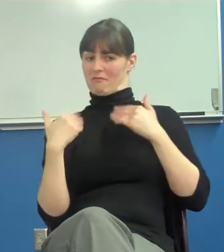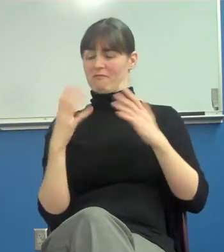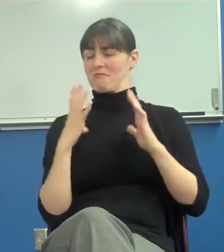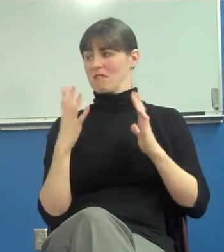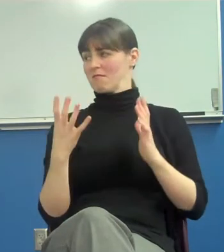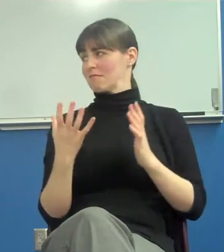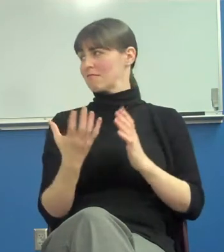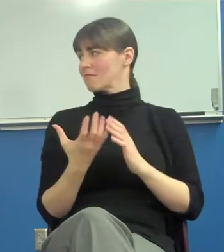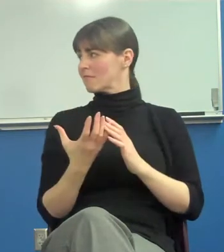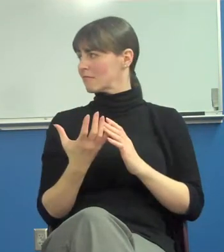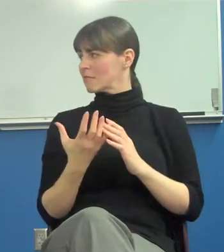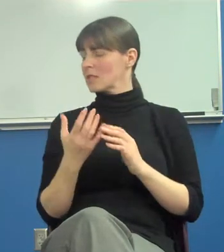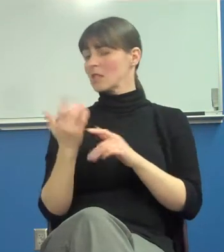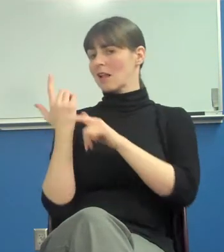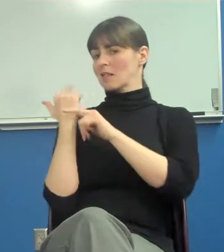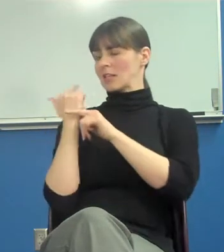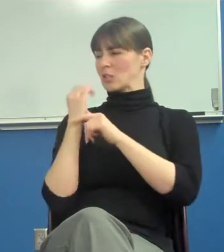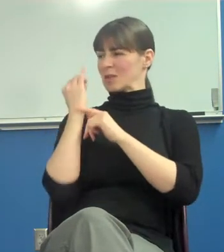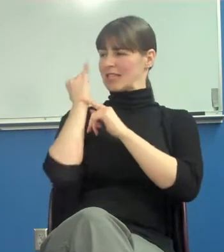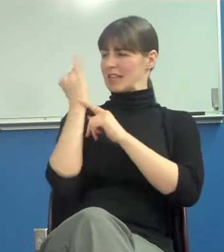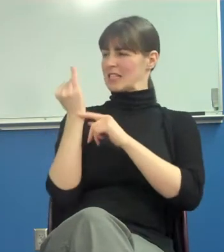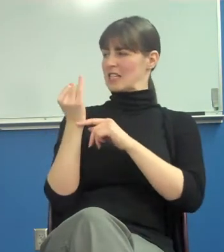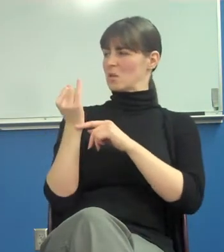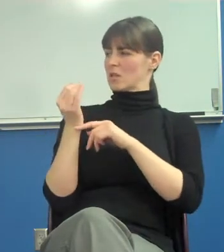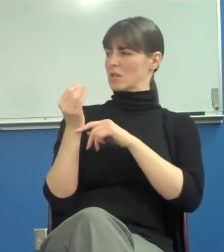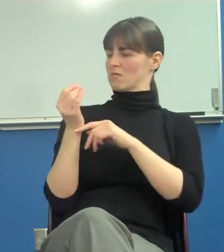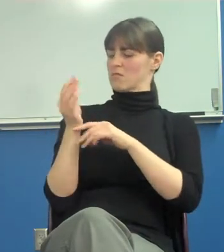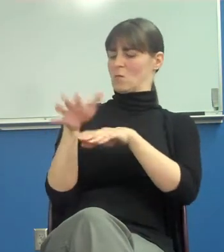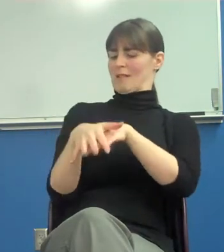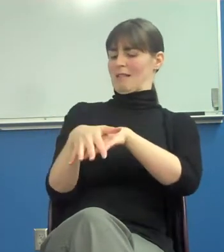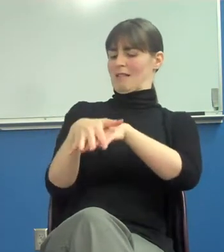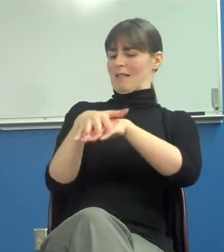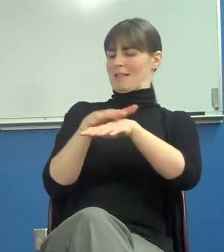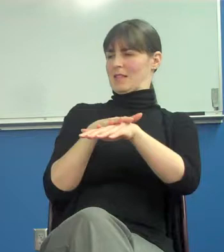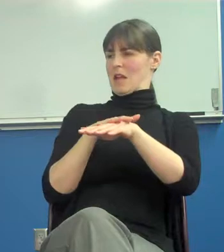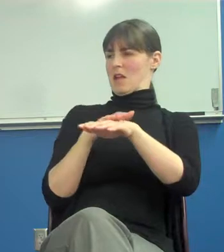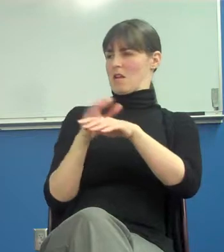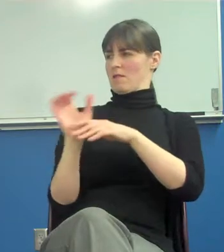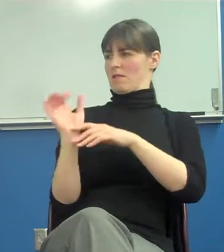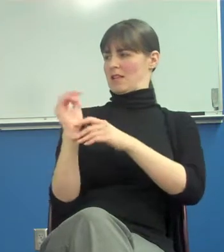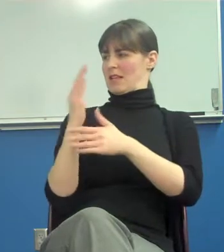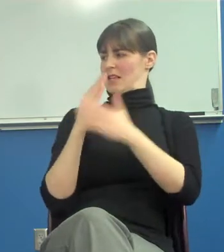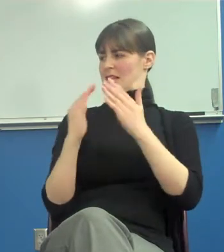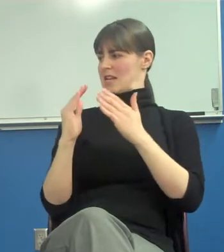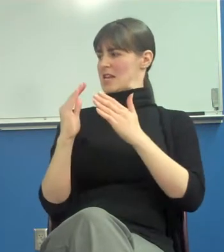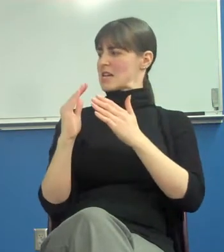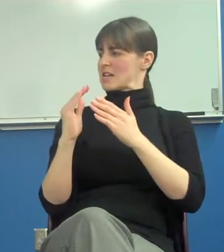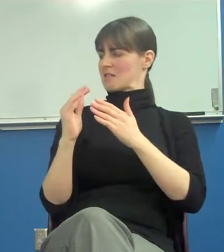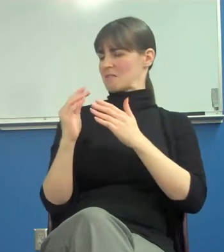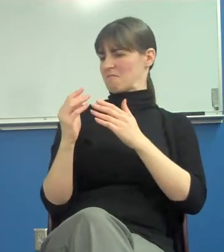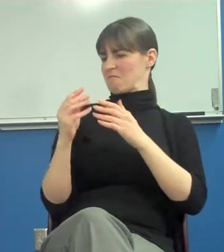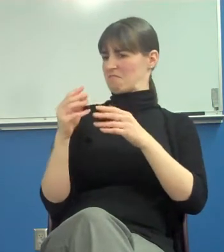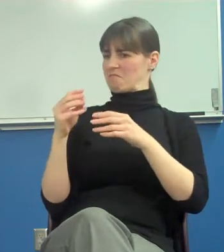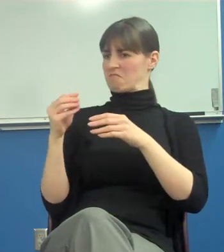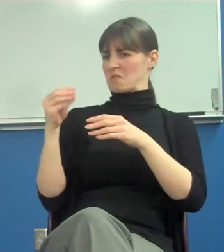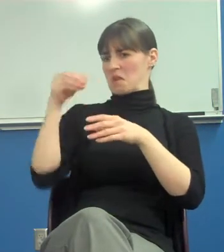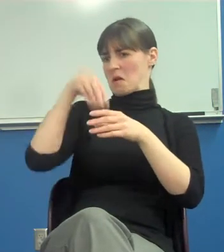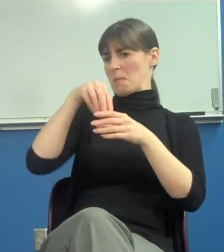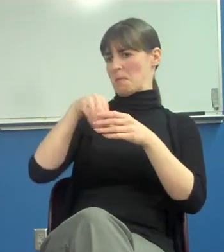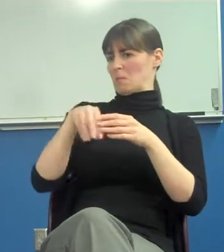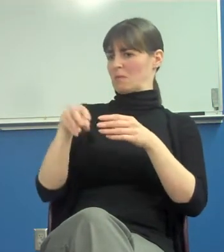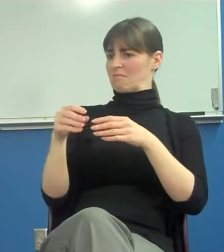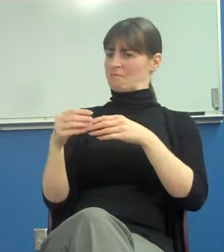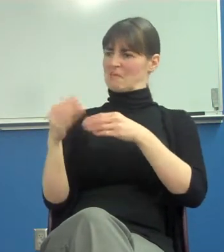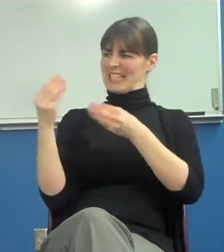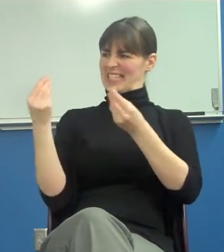no, I think last year the idea was getting those gloves that are, you know, shaped like hands and filling them with sand or flour or something and